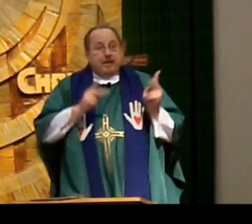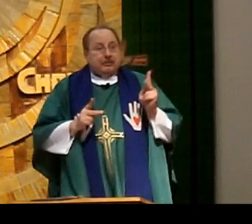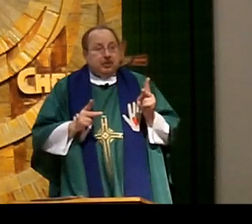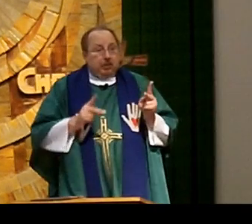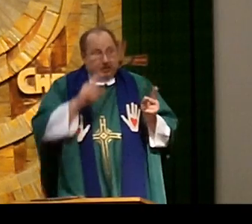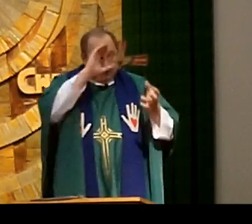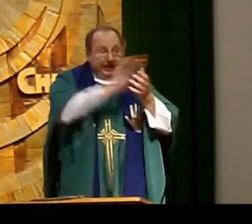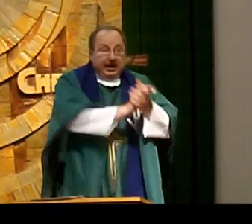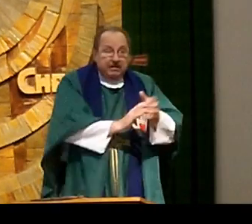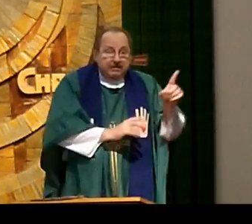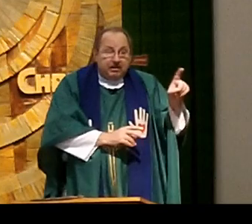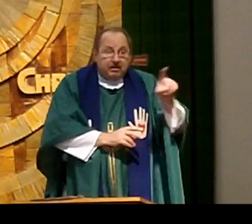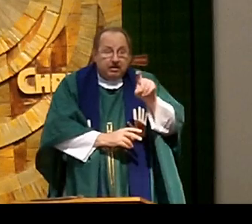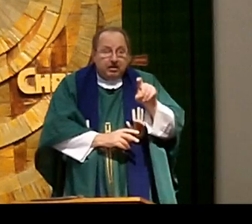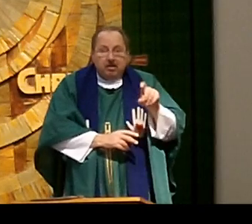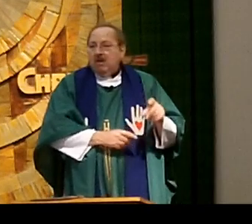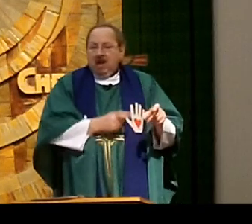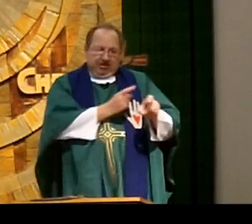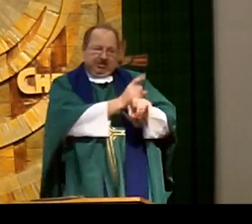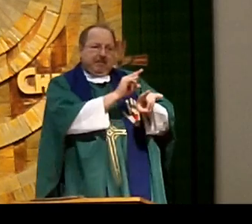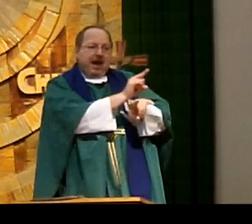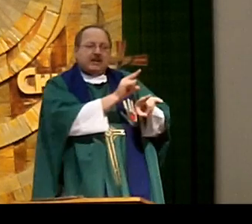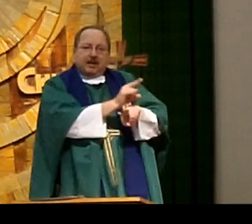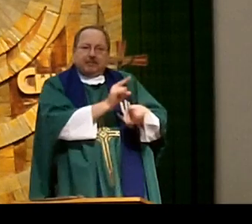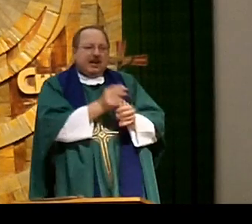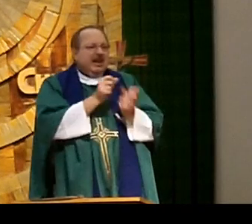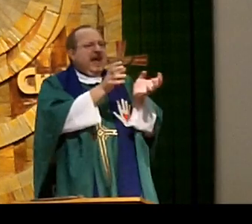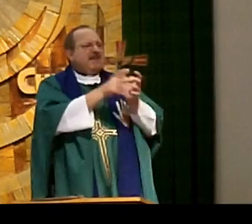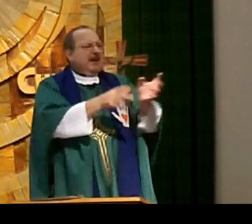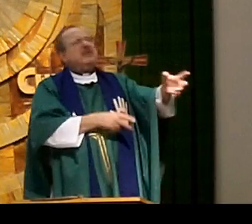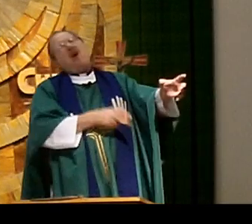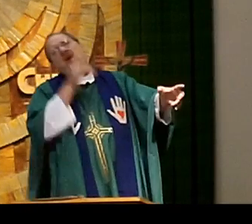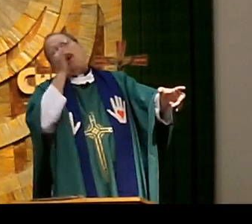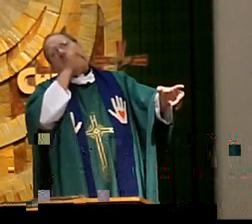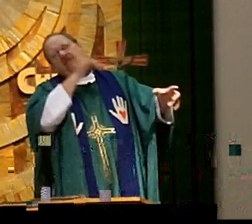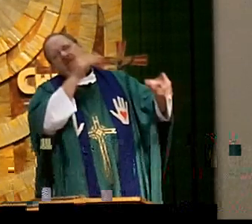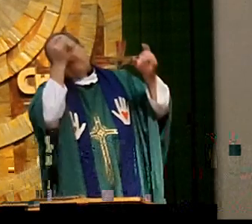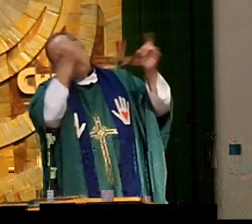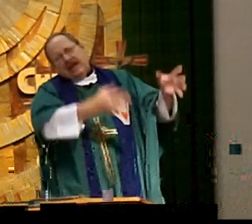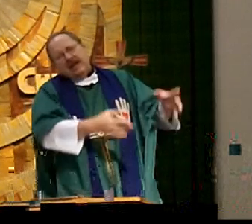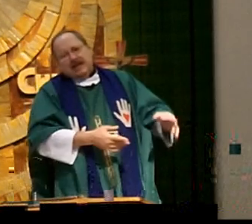people do? They leave. They mocked him, they laughed at him. Oh, idiot.